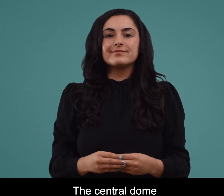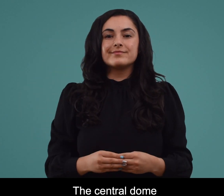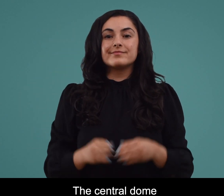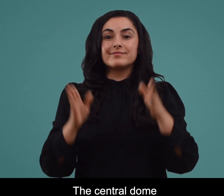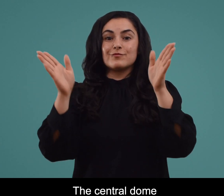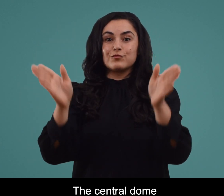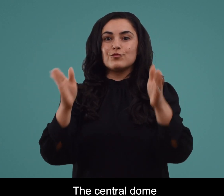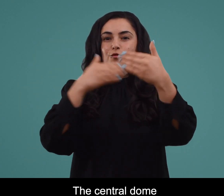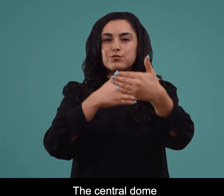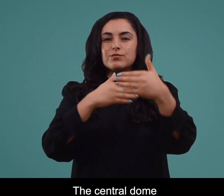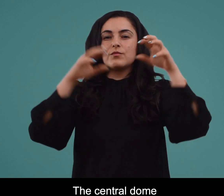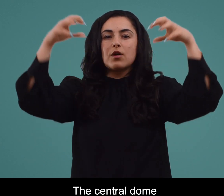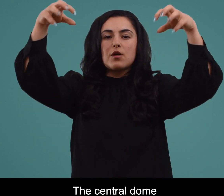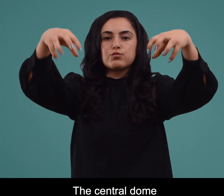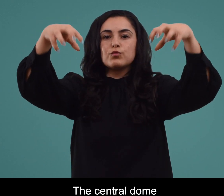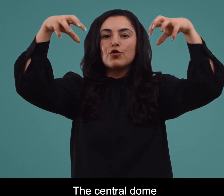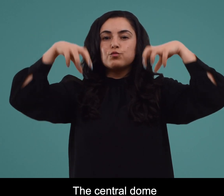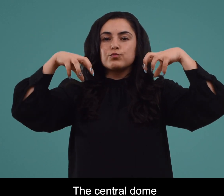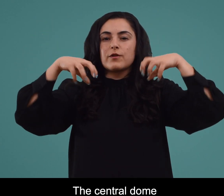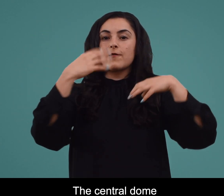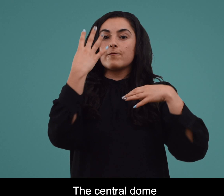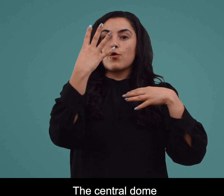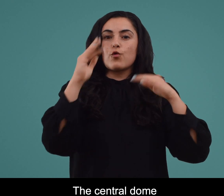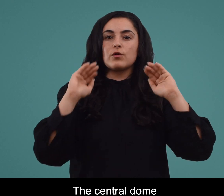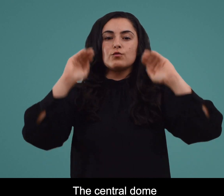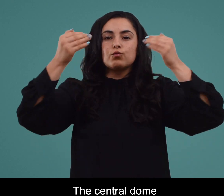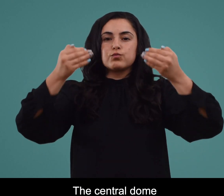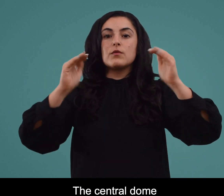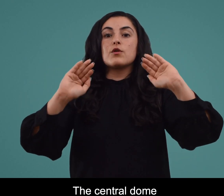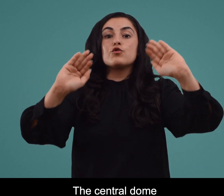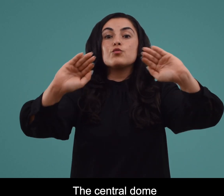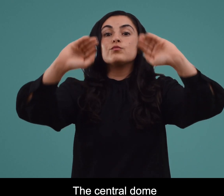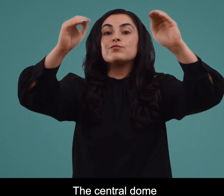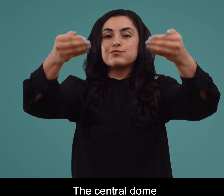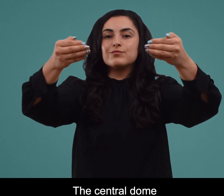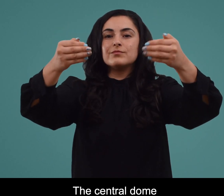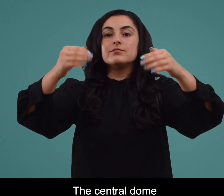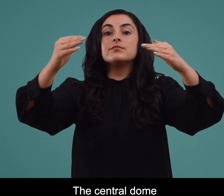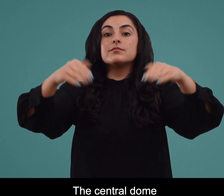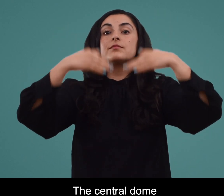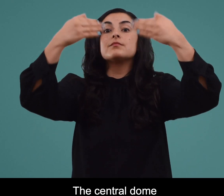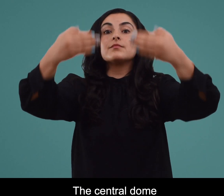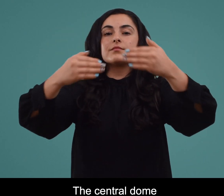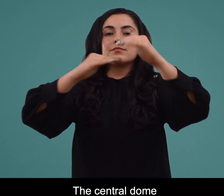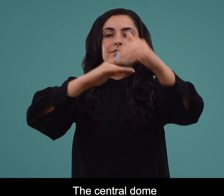The central dome and the minaret rise above the four corner domes.